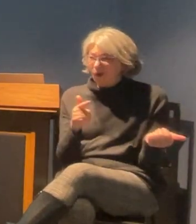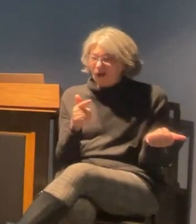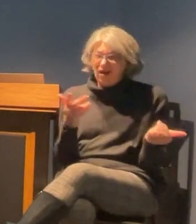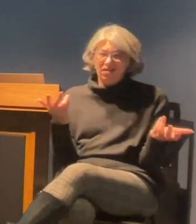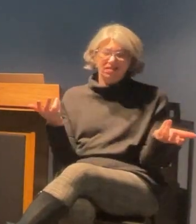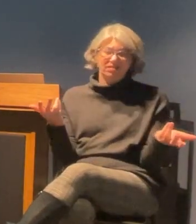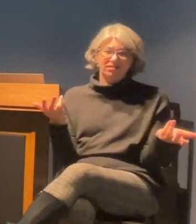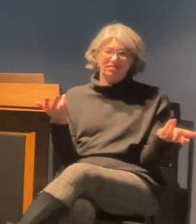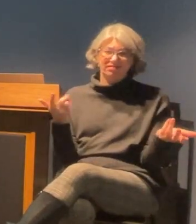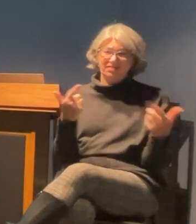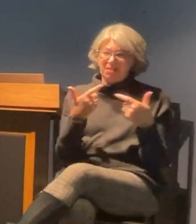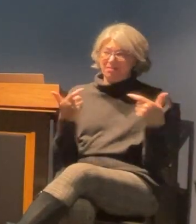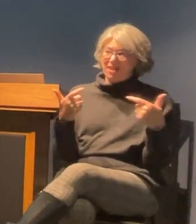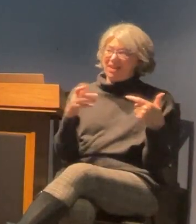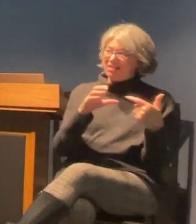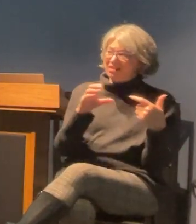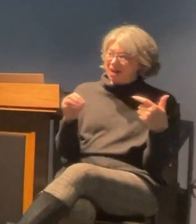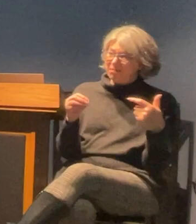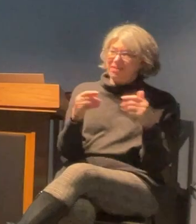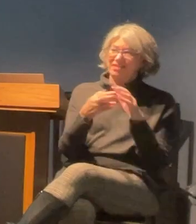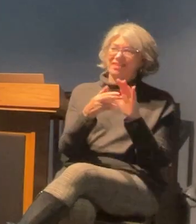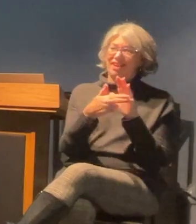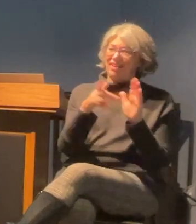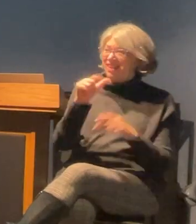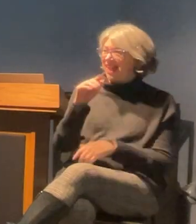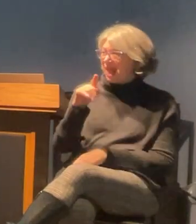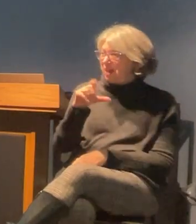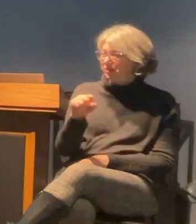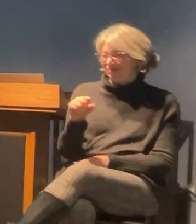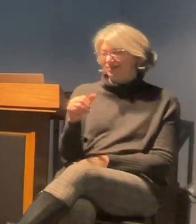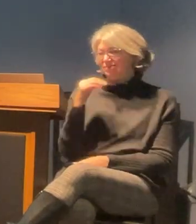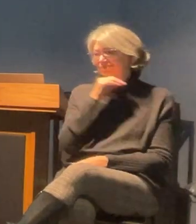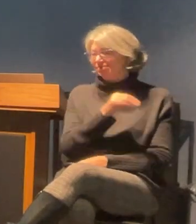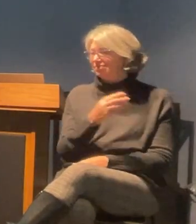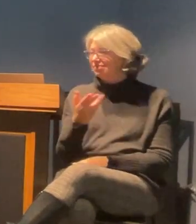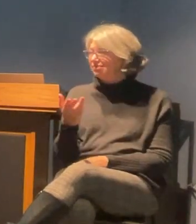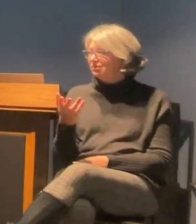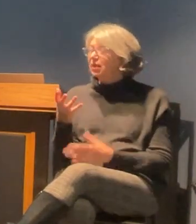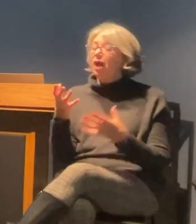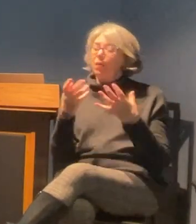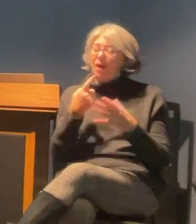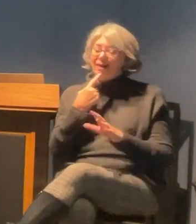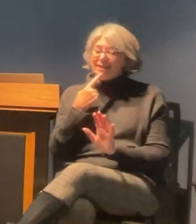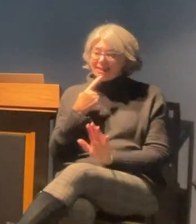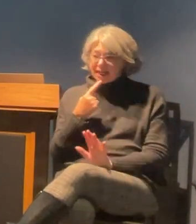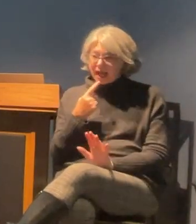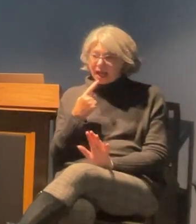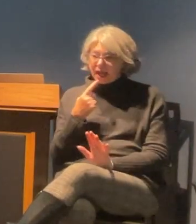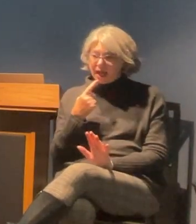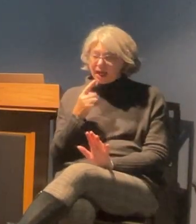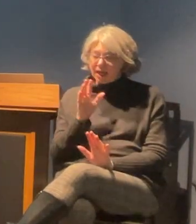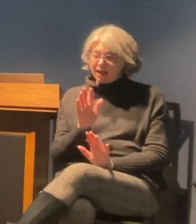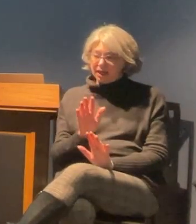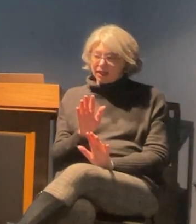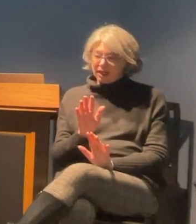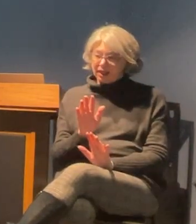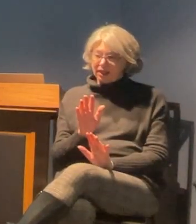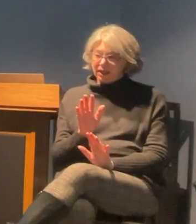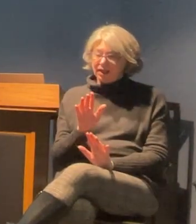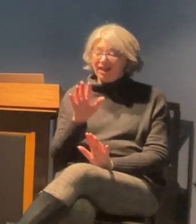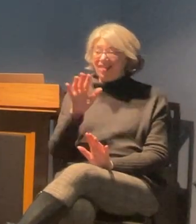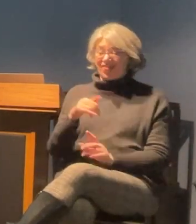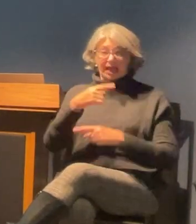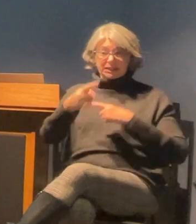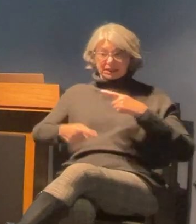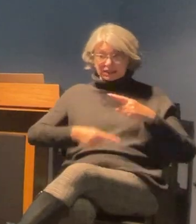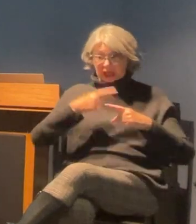those big brands and companies. So I want to say that breaking out of this